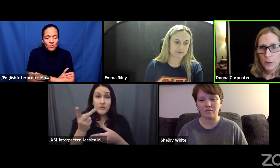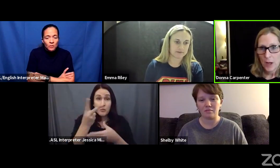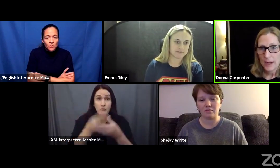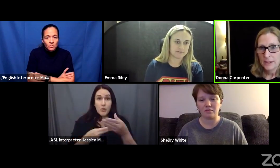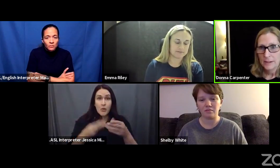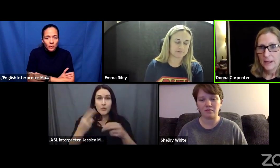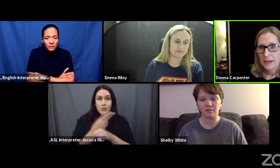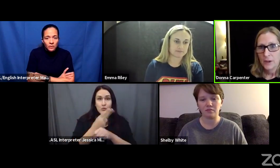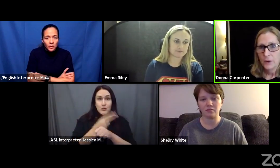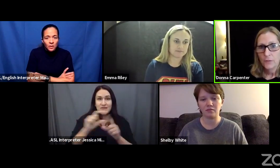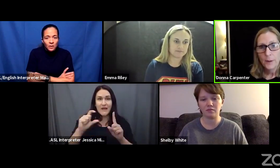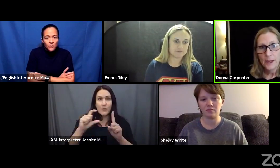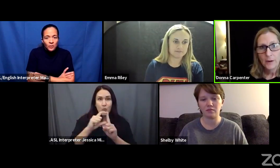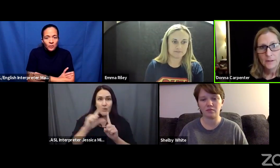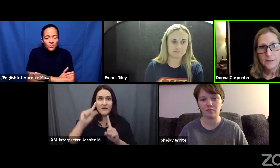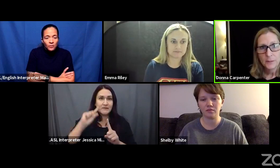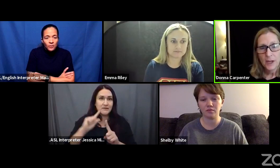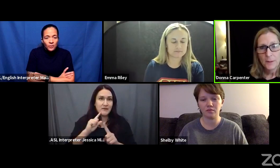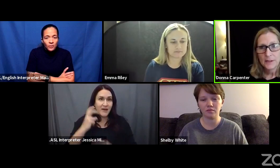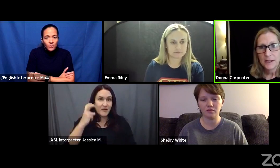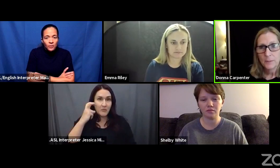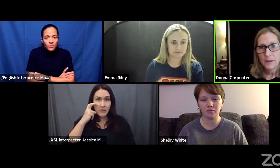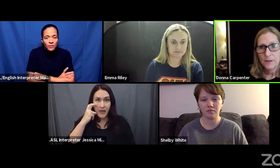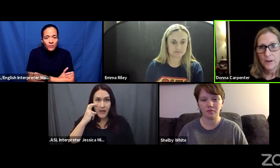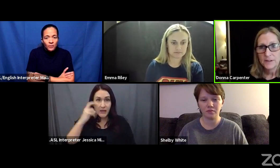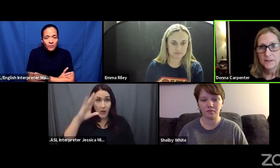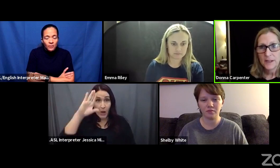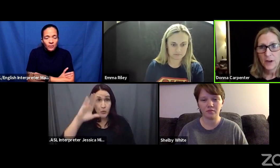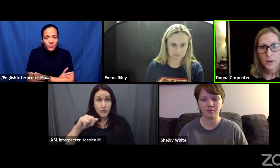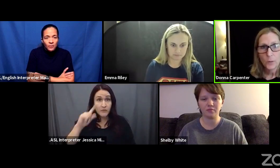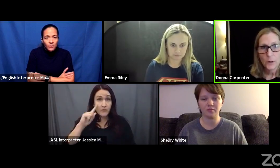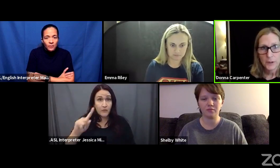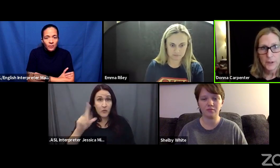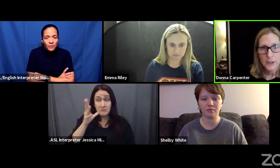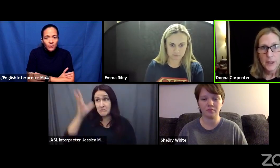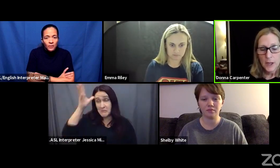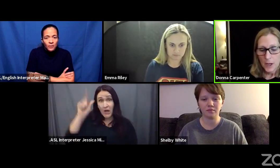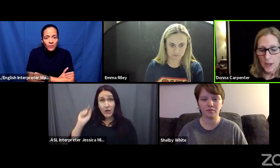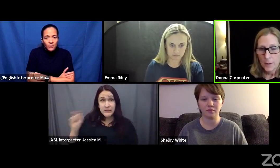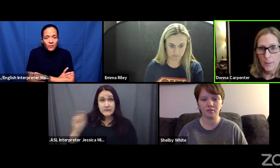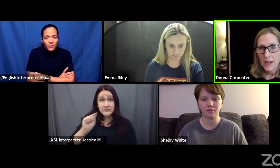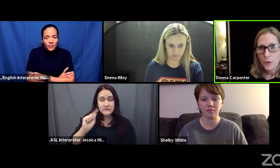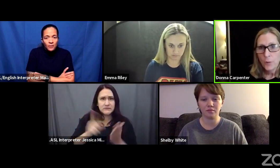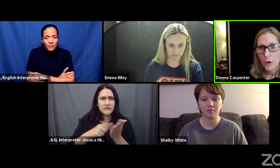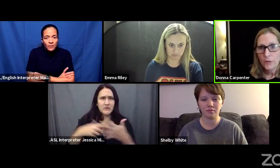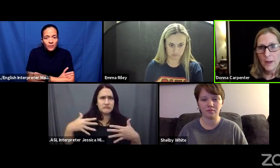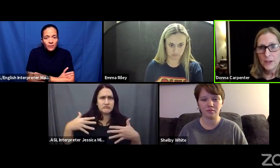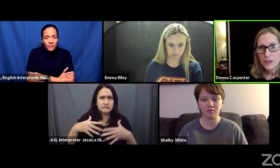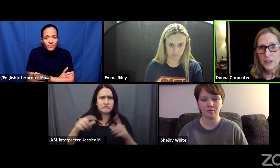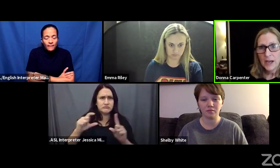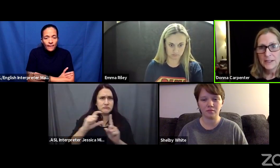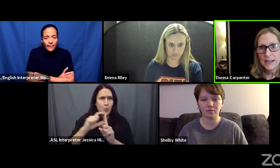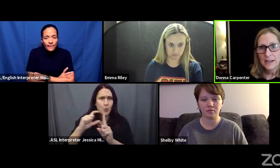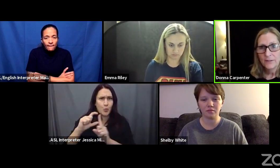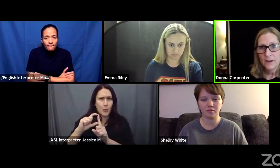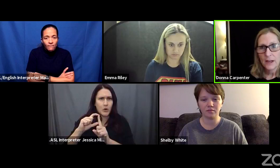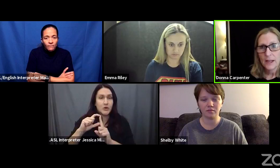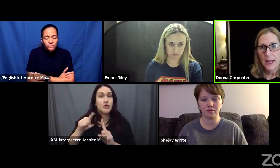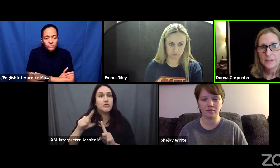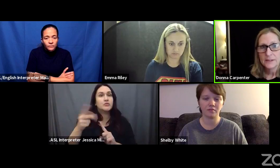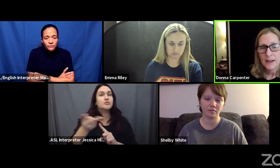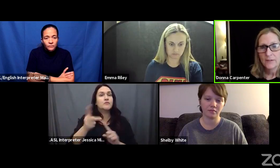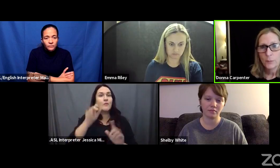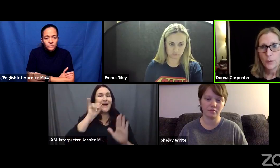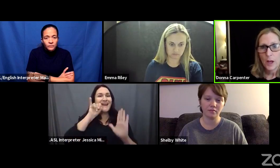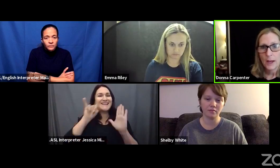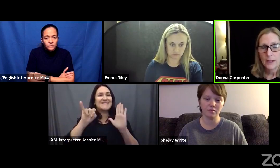word deaf blind, and I know for parents, sometimes that can be a very scary word. And you both mentioned